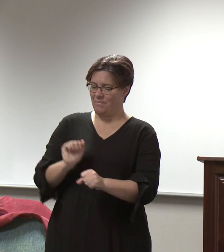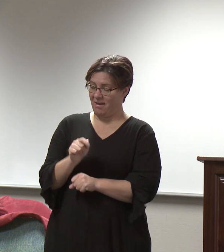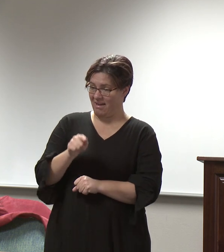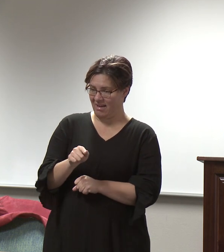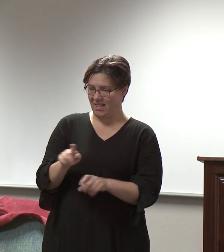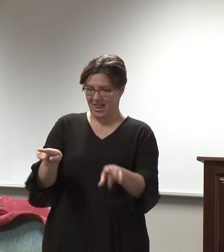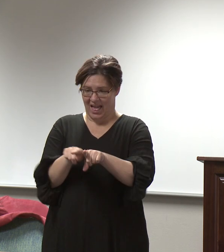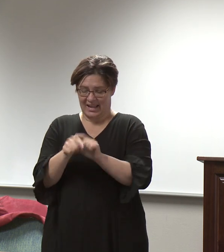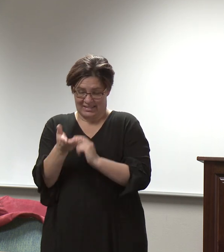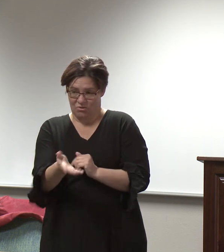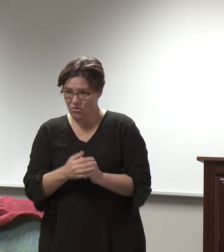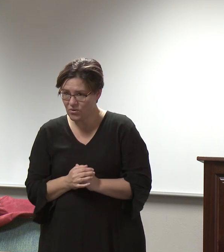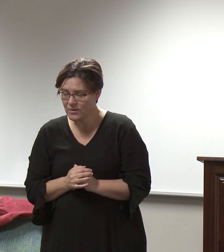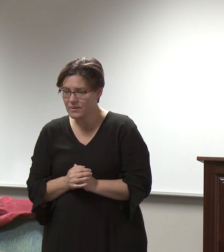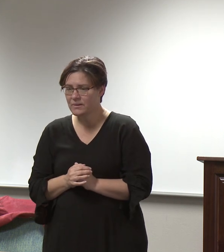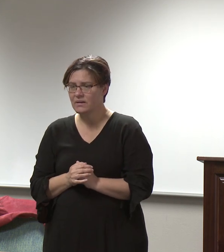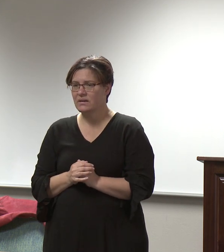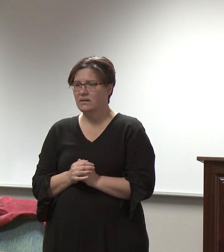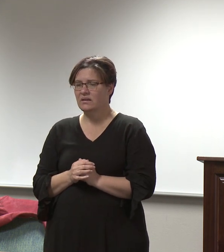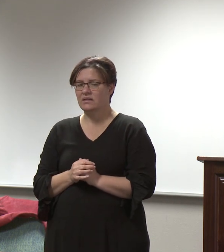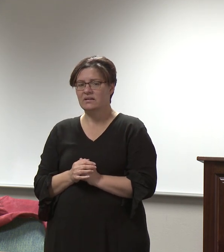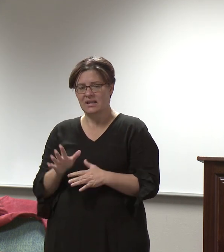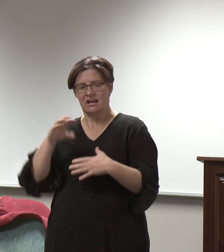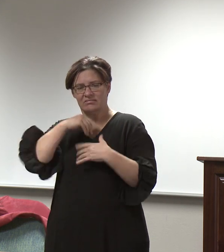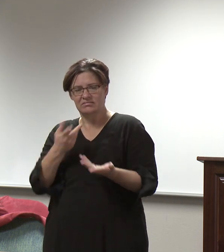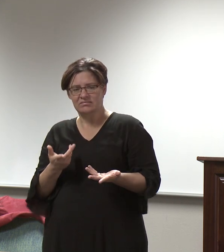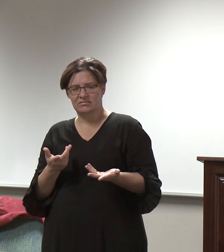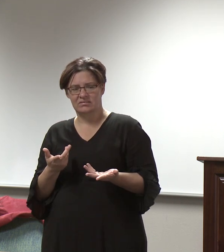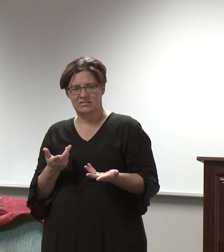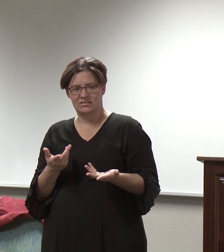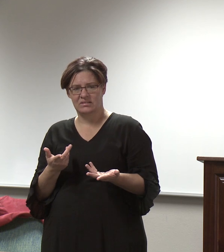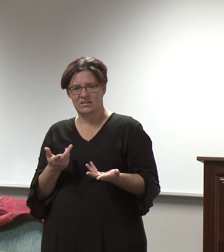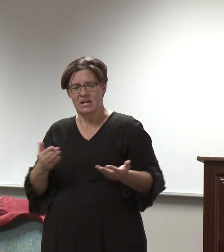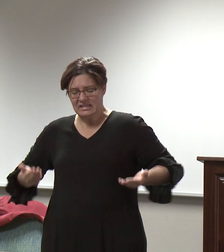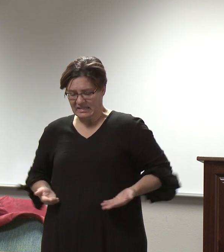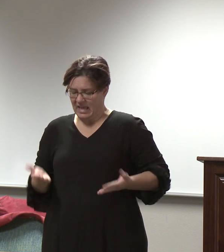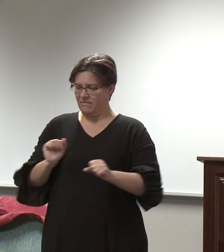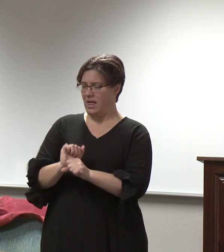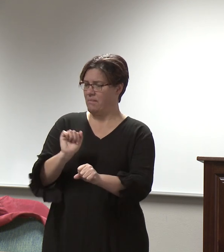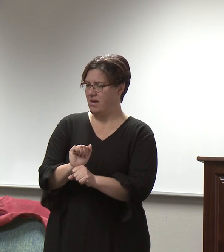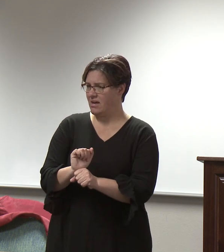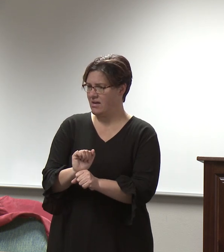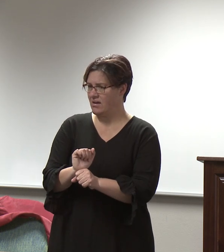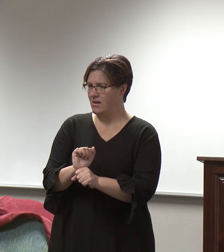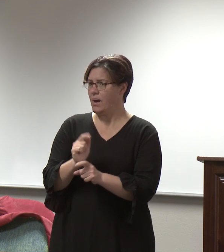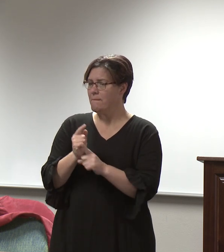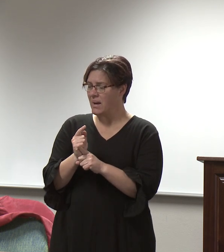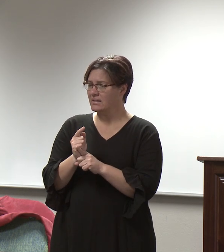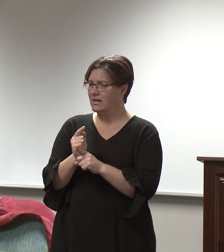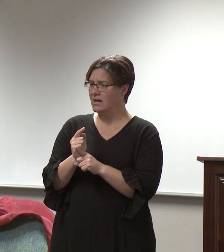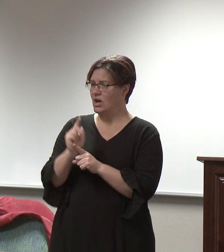This is analogous to slave. It's interesting, analogous. It's of course, it's slave labor, but since the states